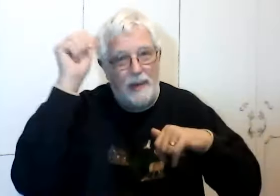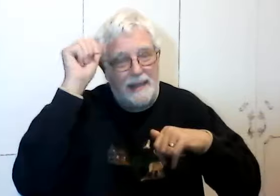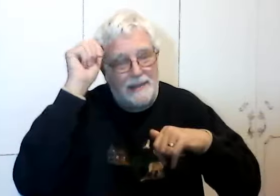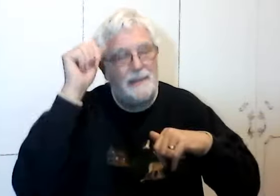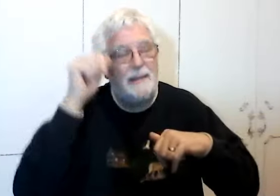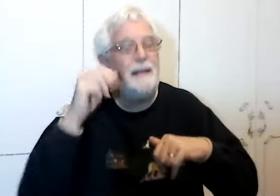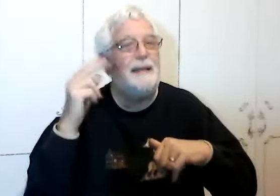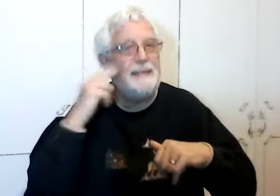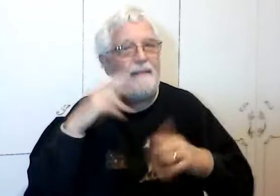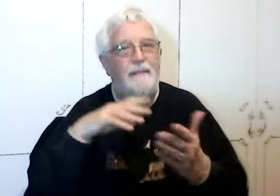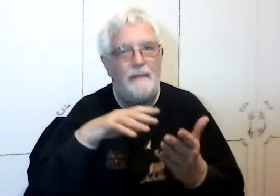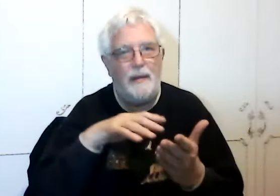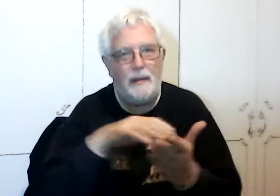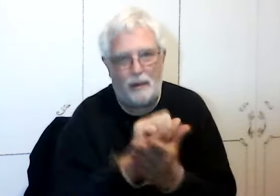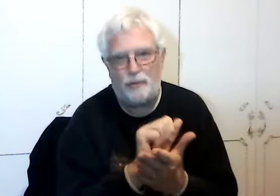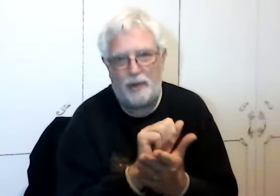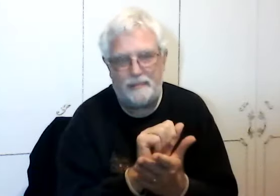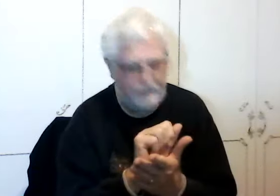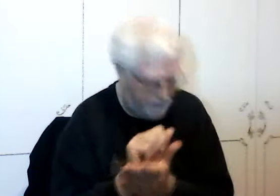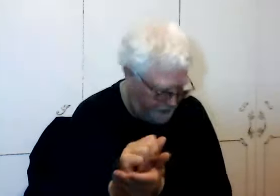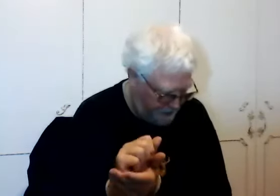is deaf culture.